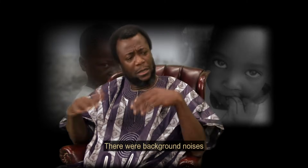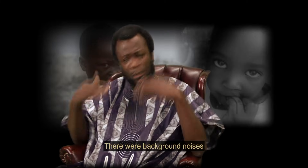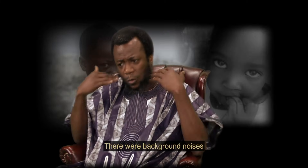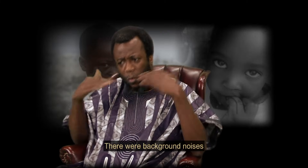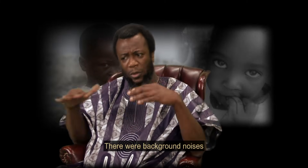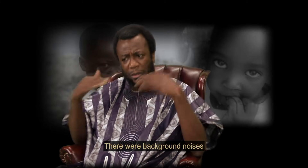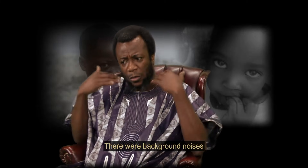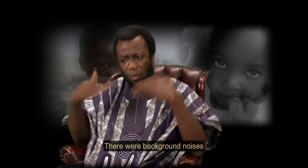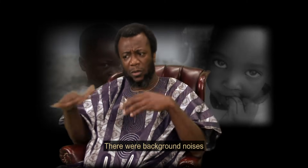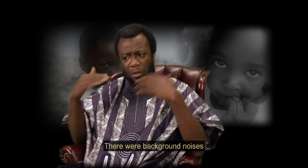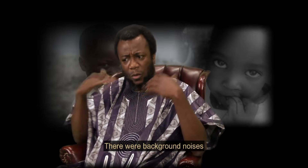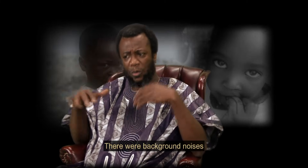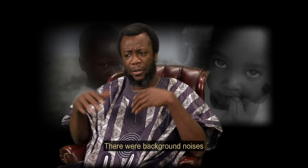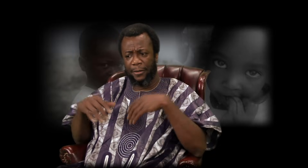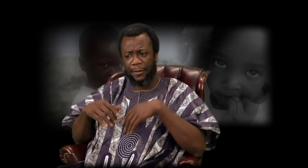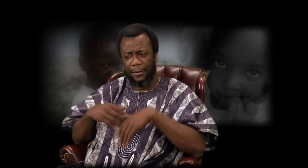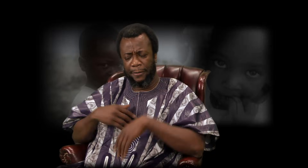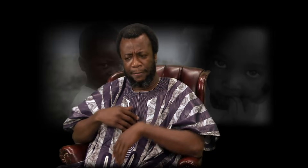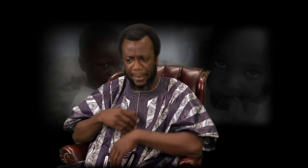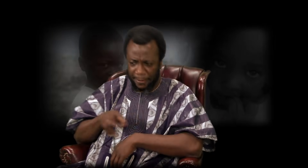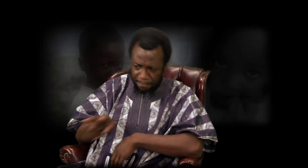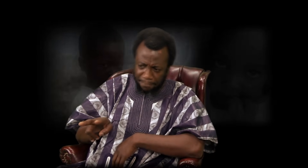There were background noise